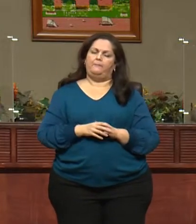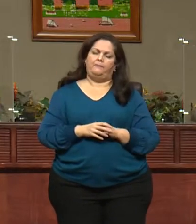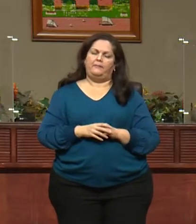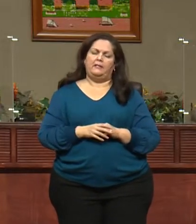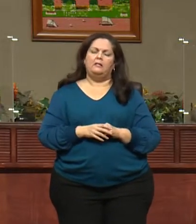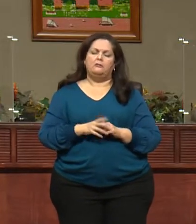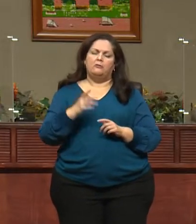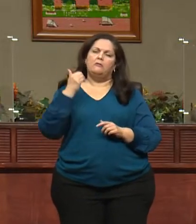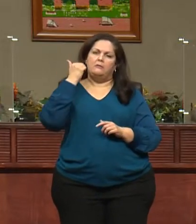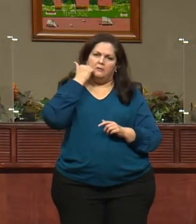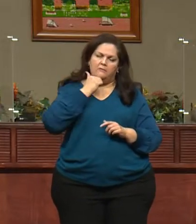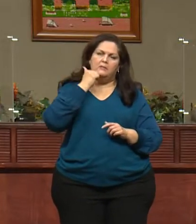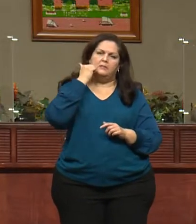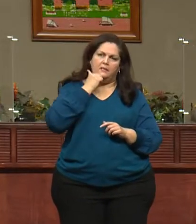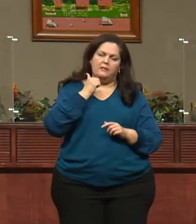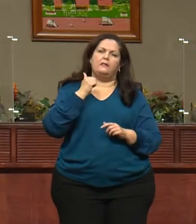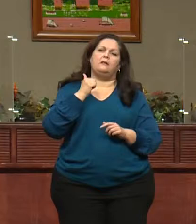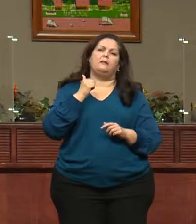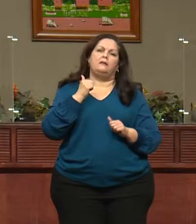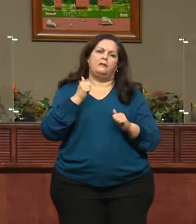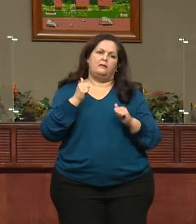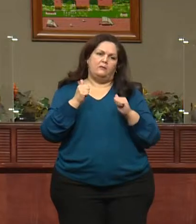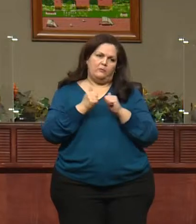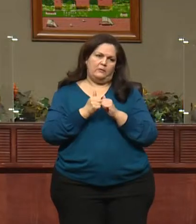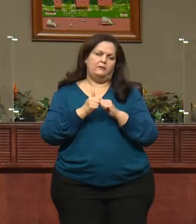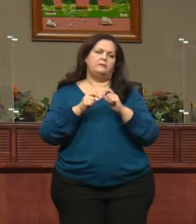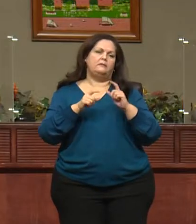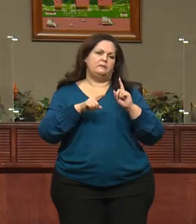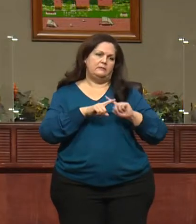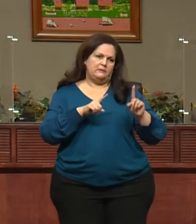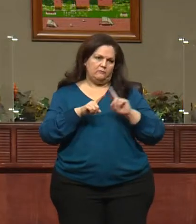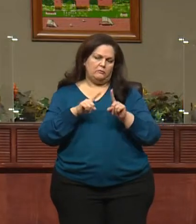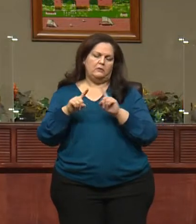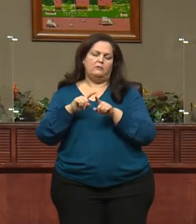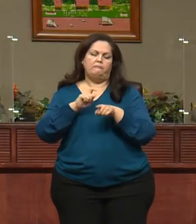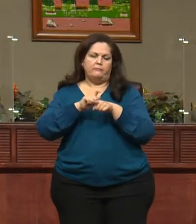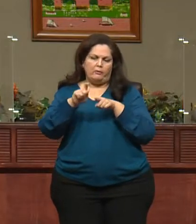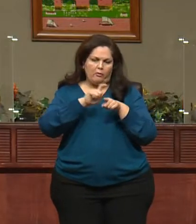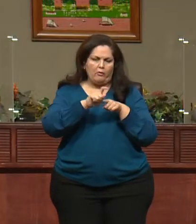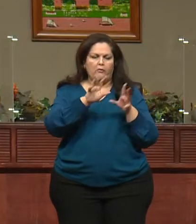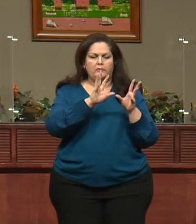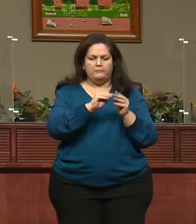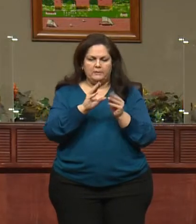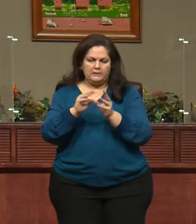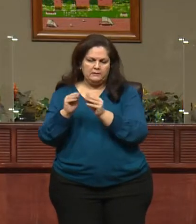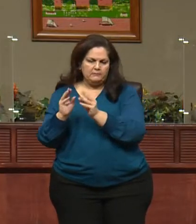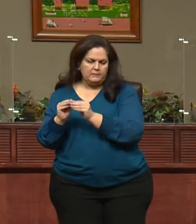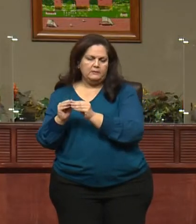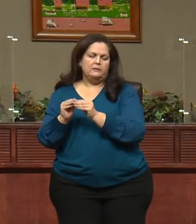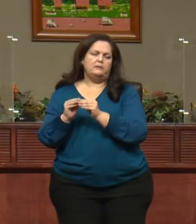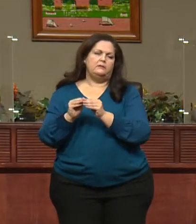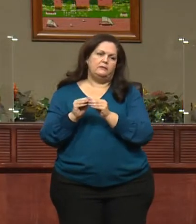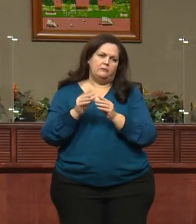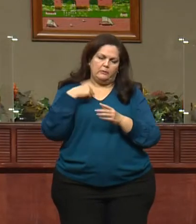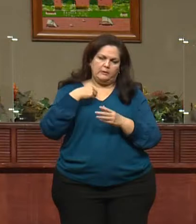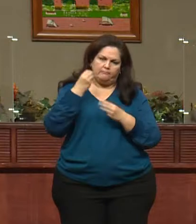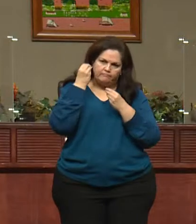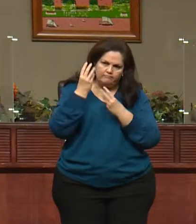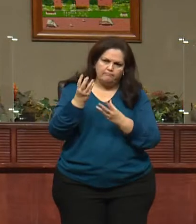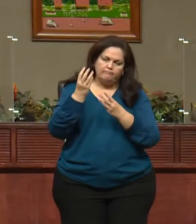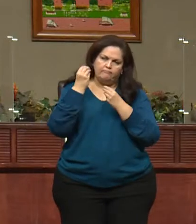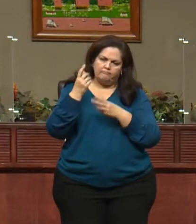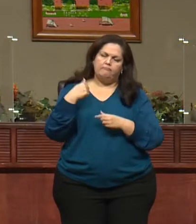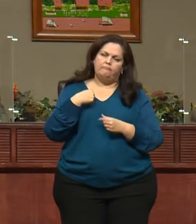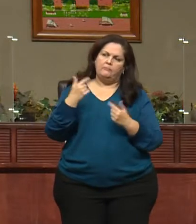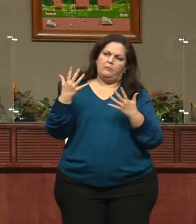daily basis, through our various conference calls, make known our desire